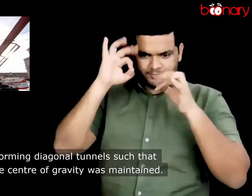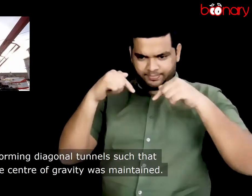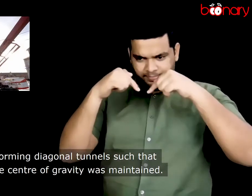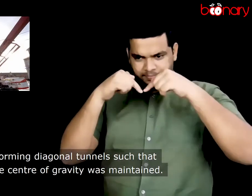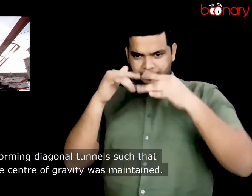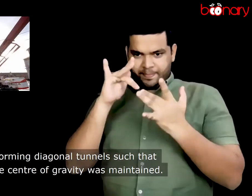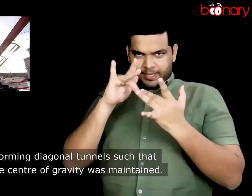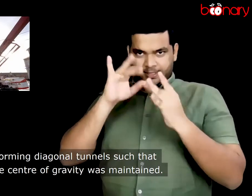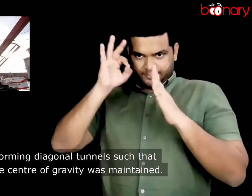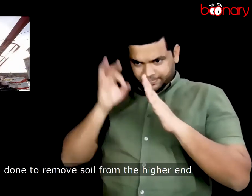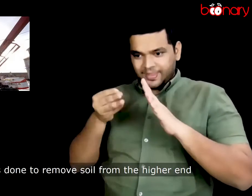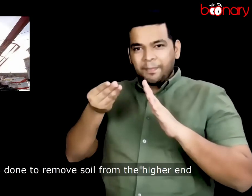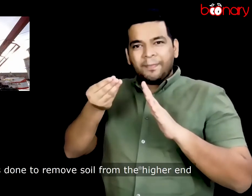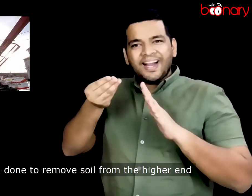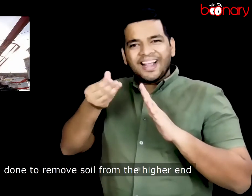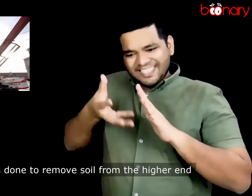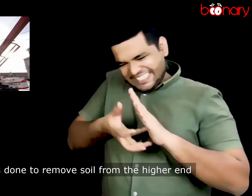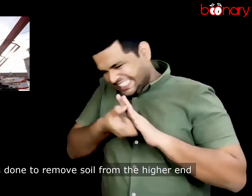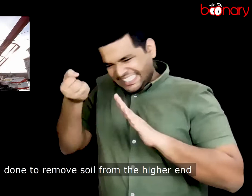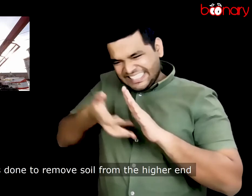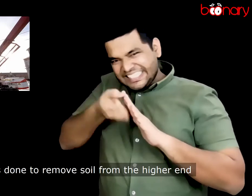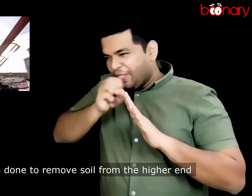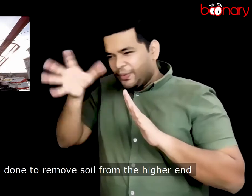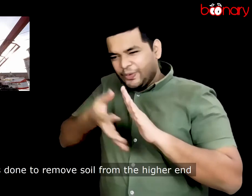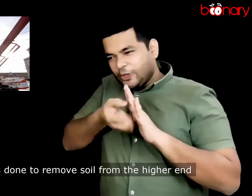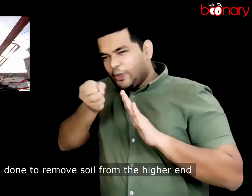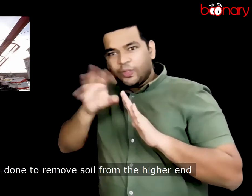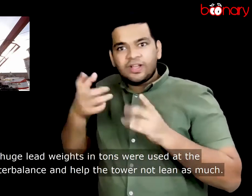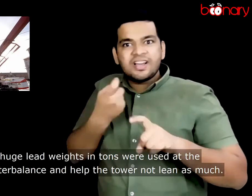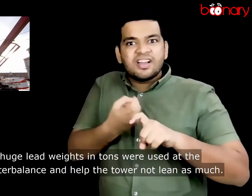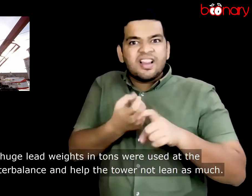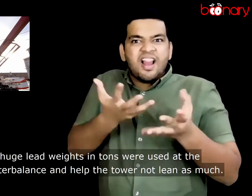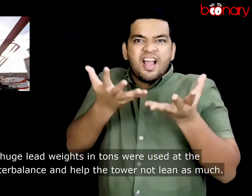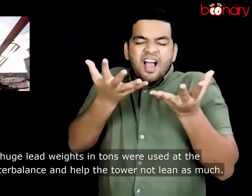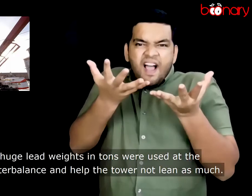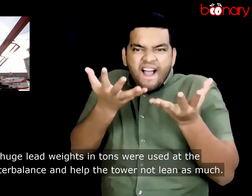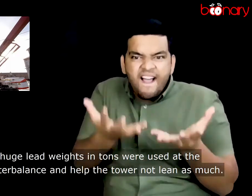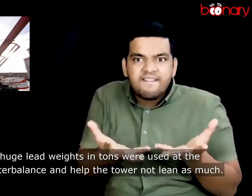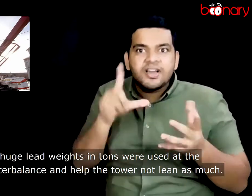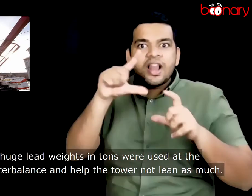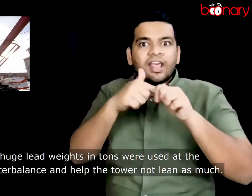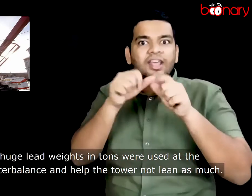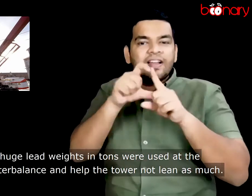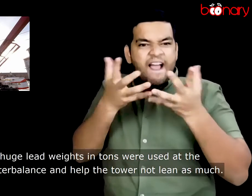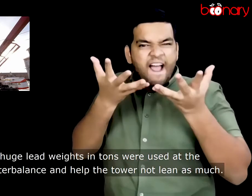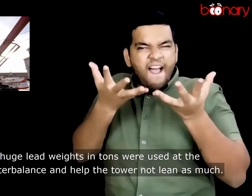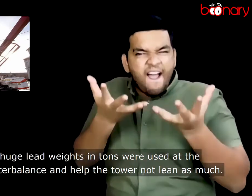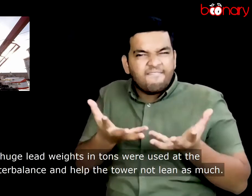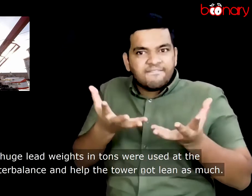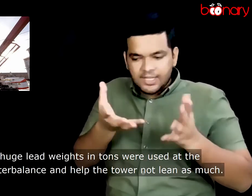was maintained. This was done to remove soil from the higher end, and then huge lead weights in tons were